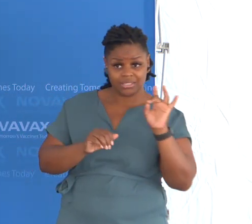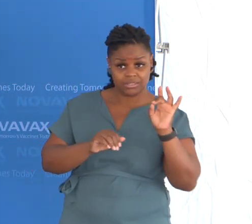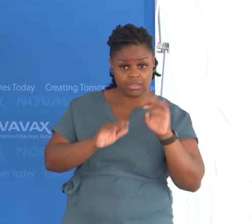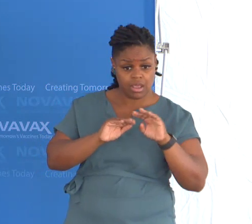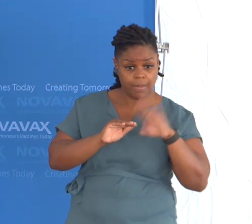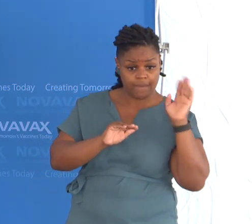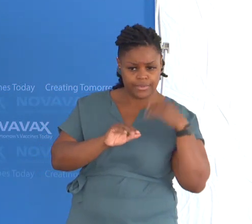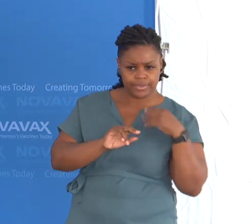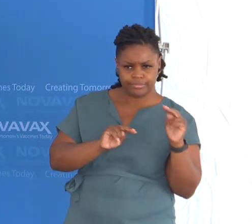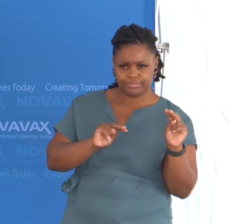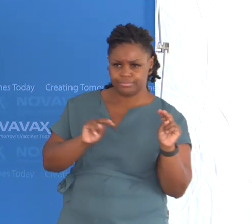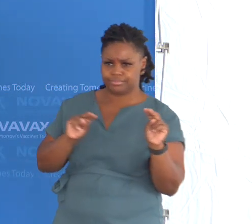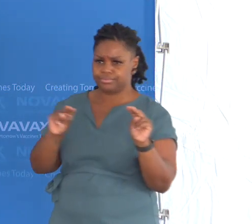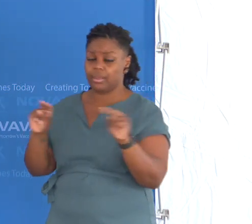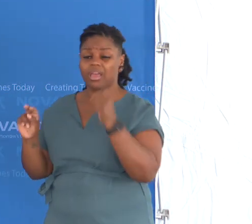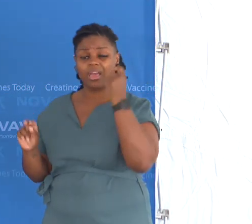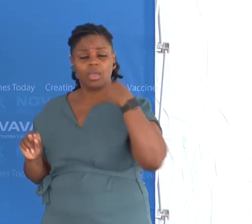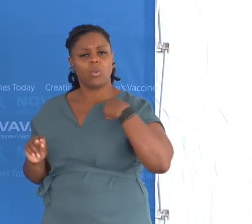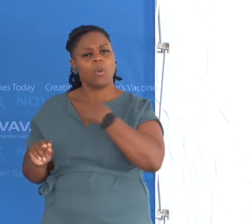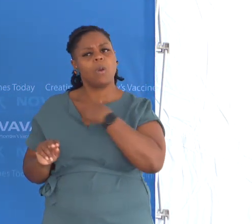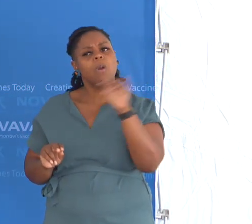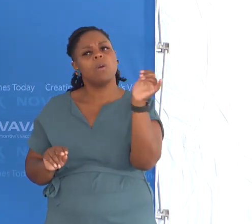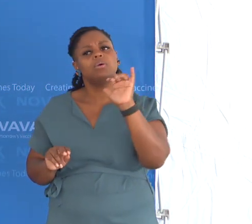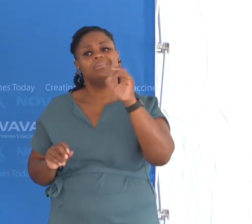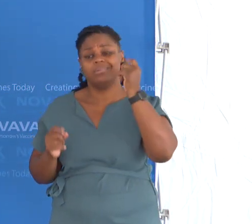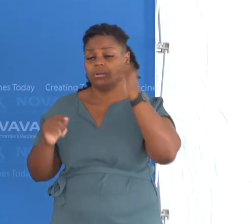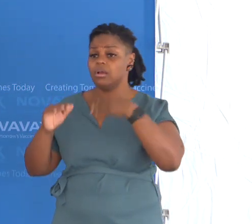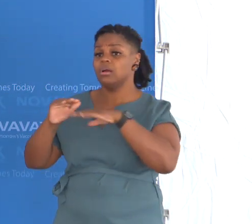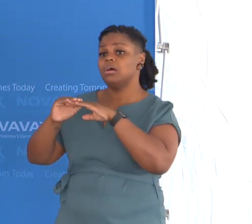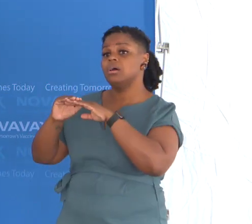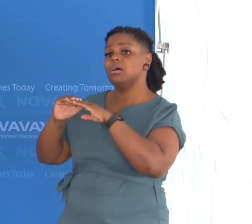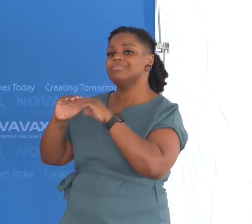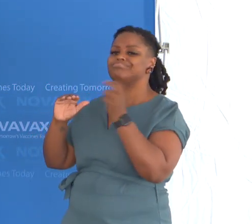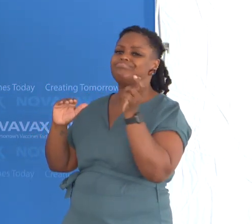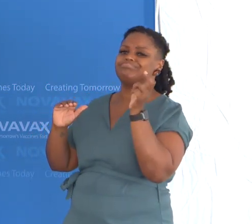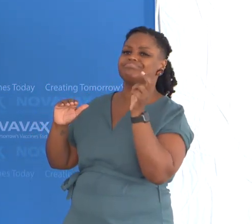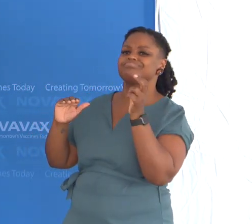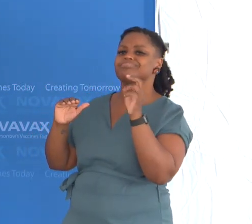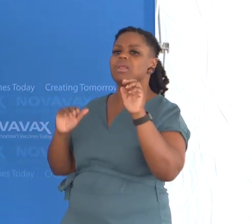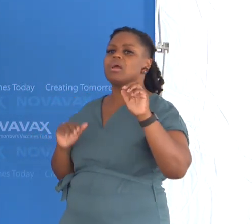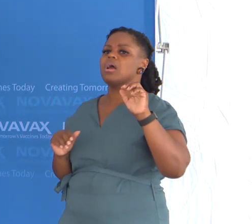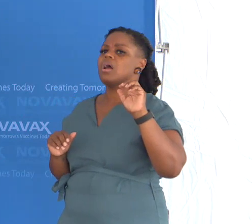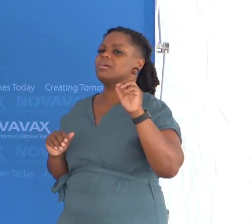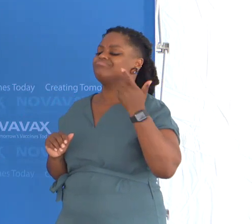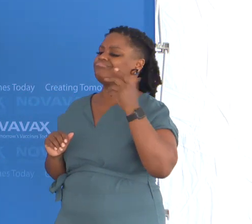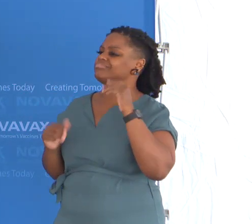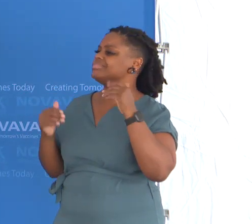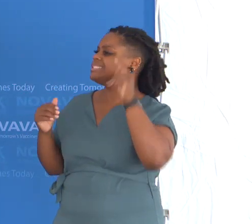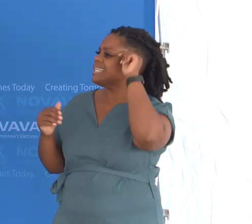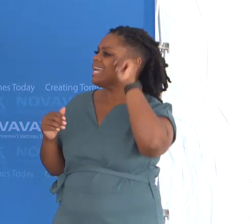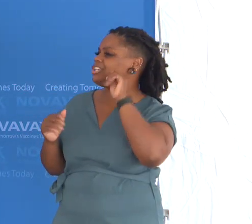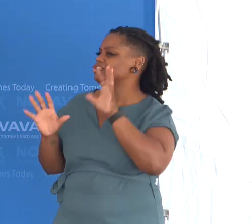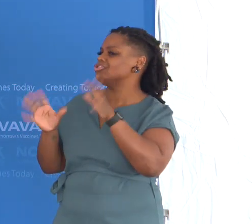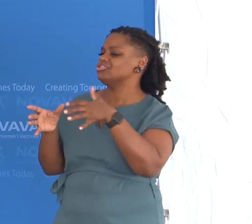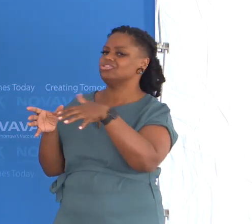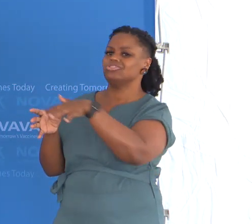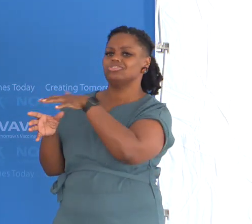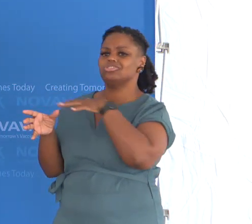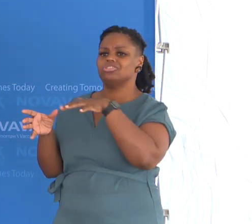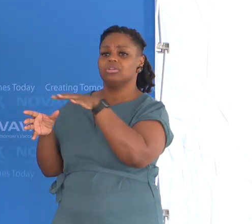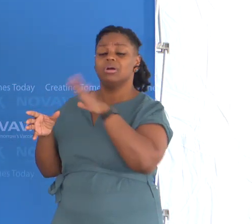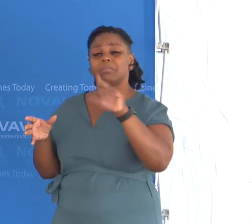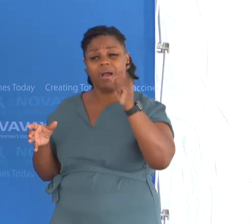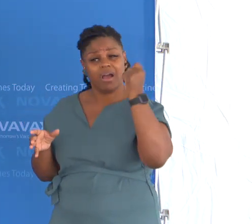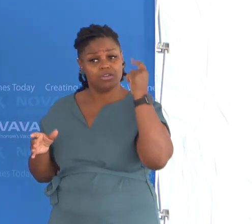considering adolescents as one of our other programs to see, because they are seeing disease in that population. And right now, all